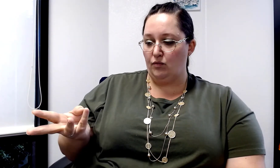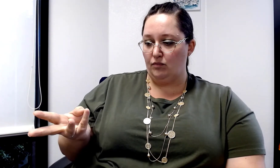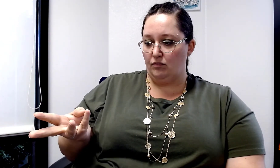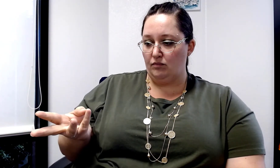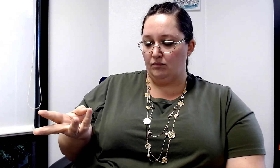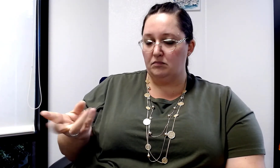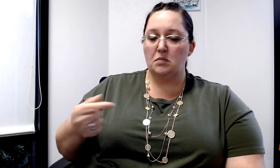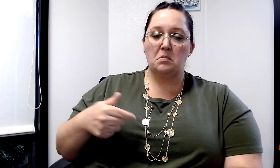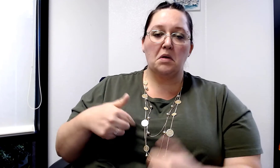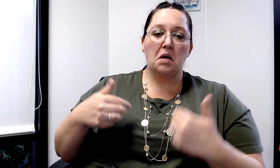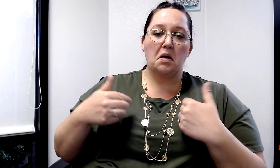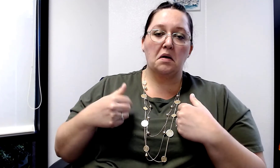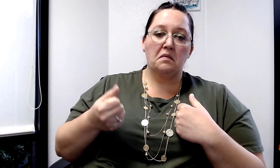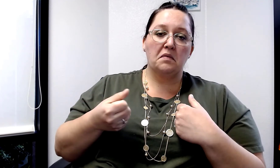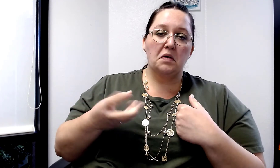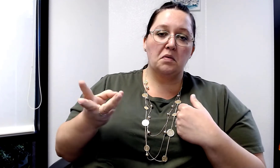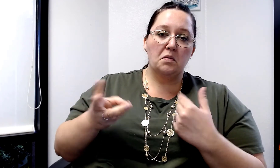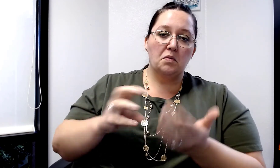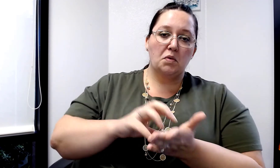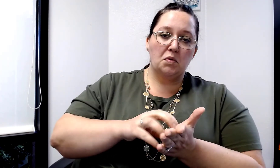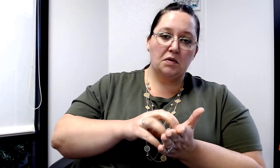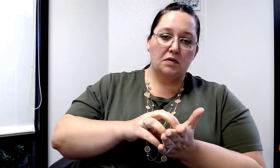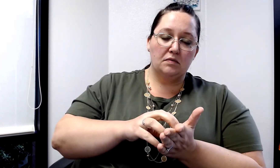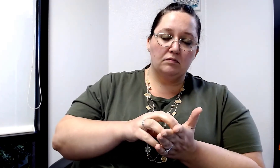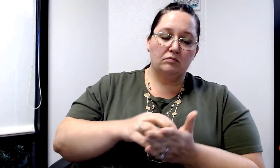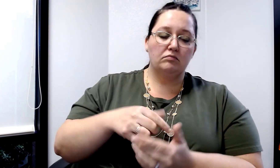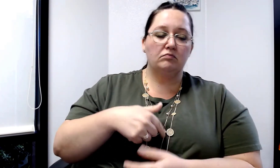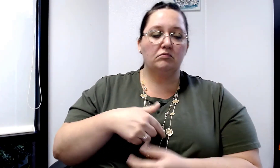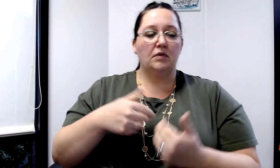Few. I have a few cookies left.